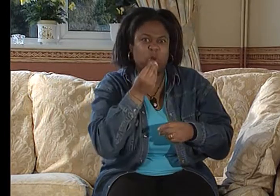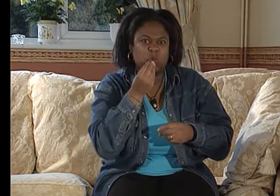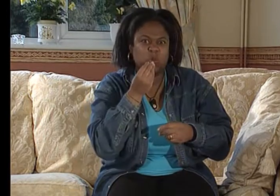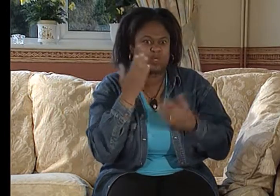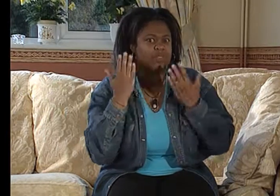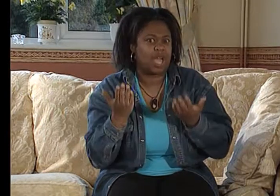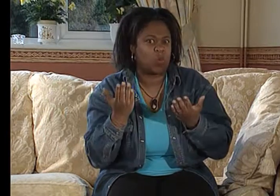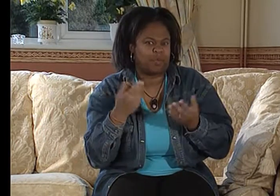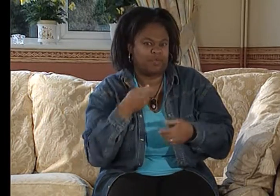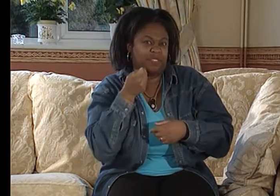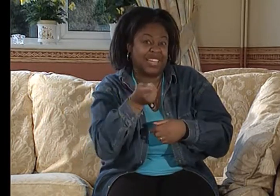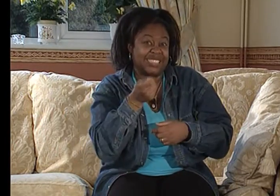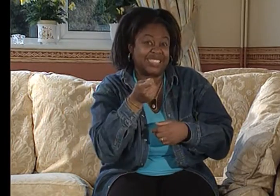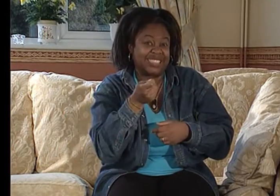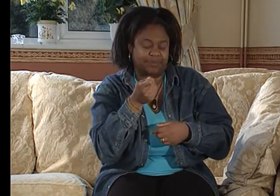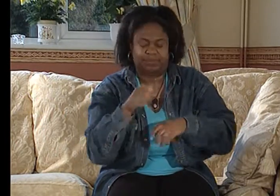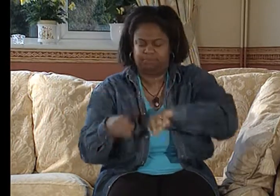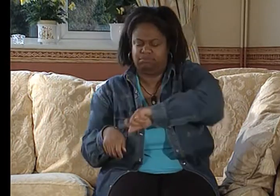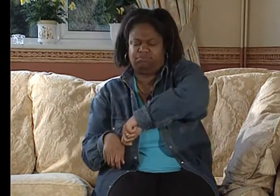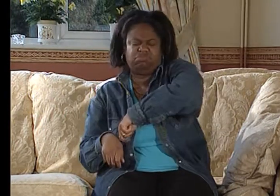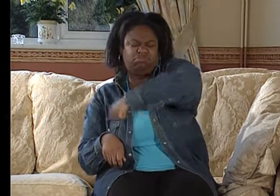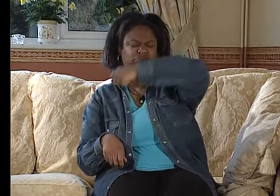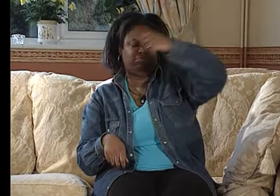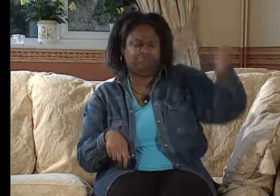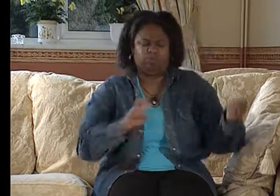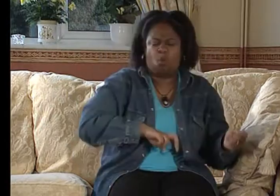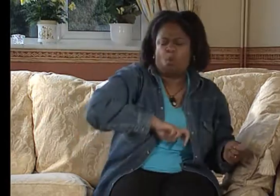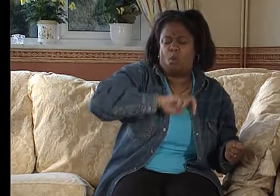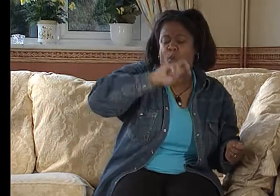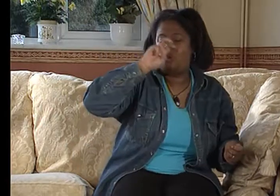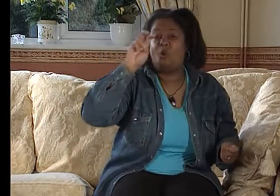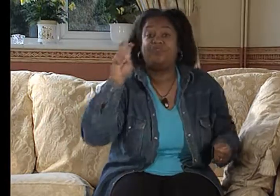I must feed the rabbit, he thought, and got out of bed.